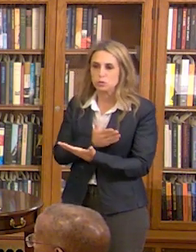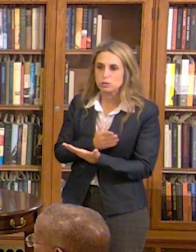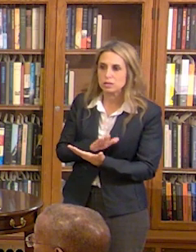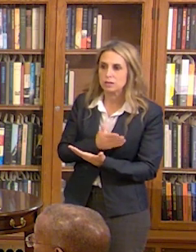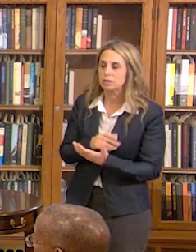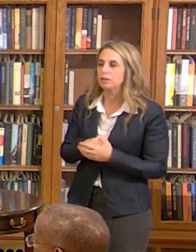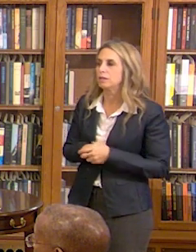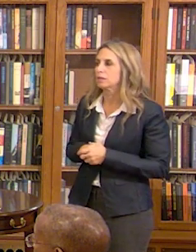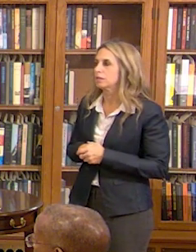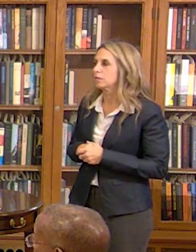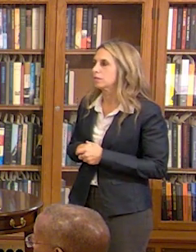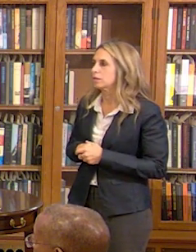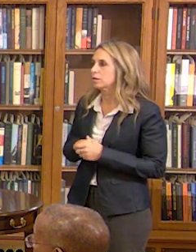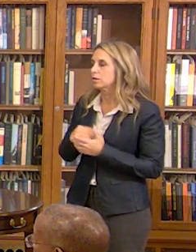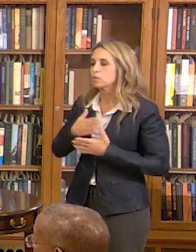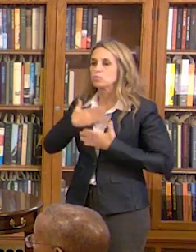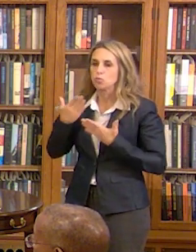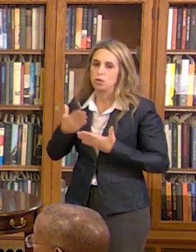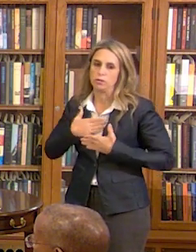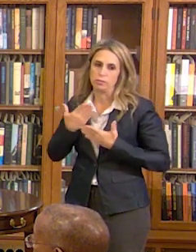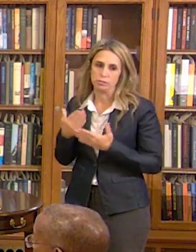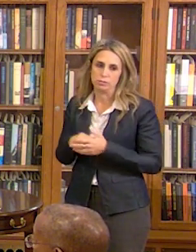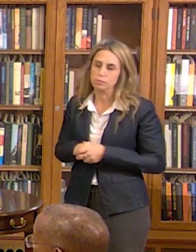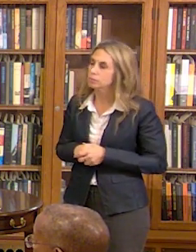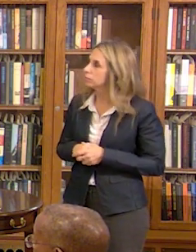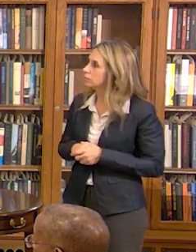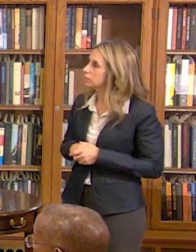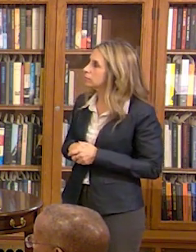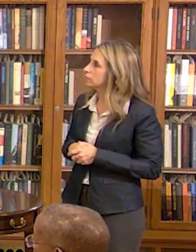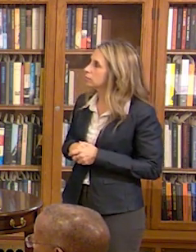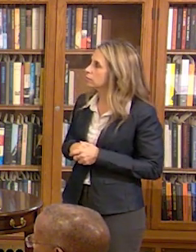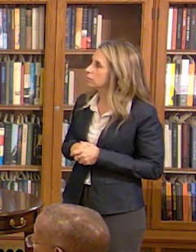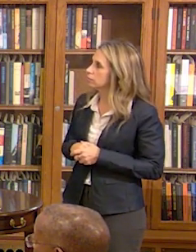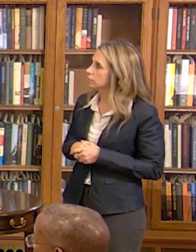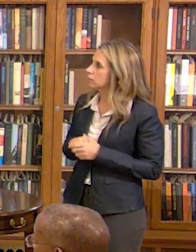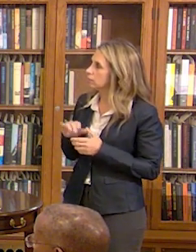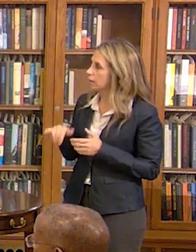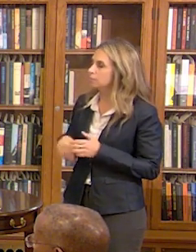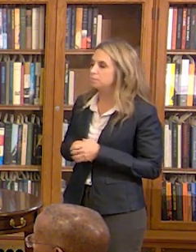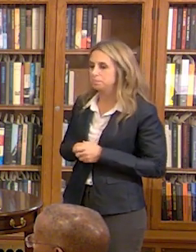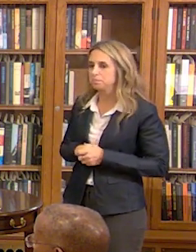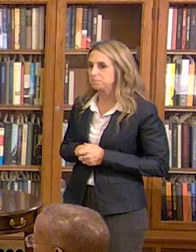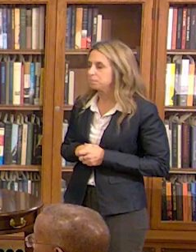music there's joy and that's